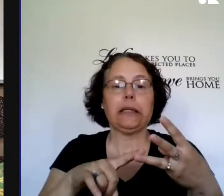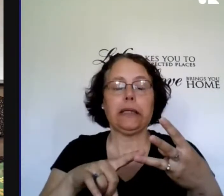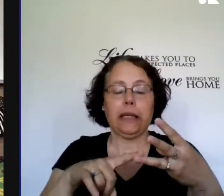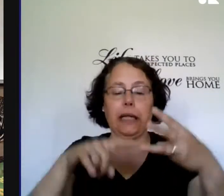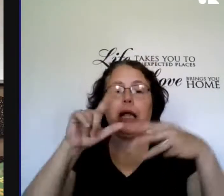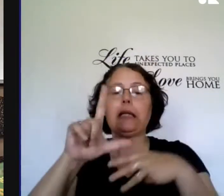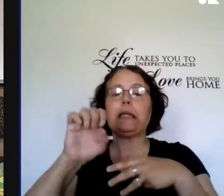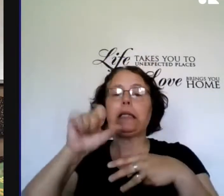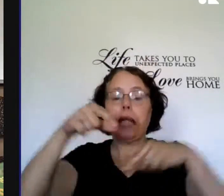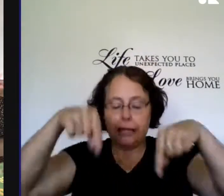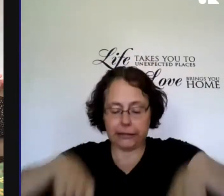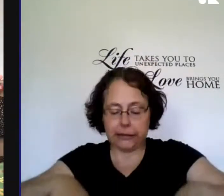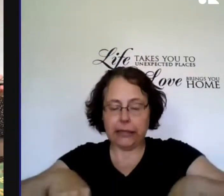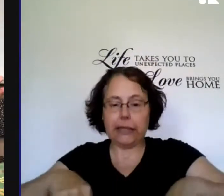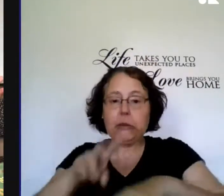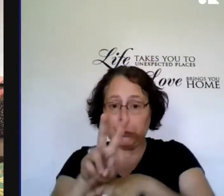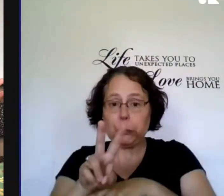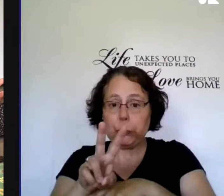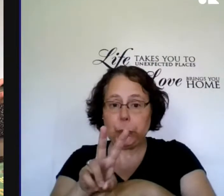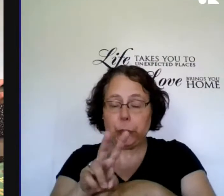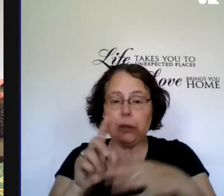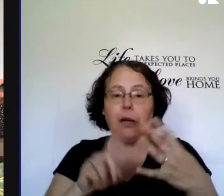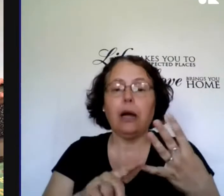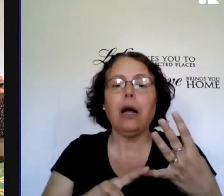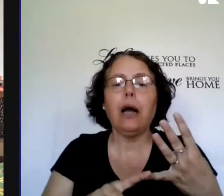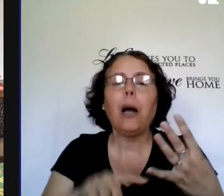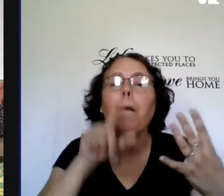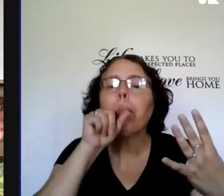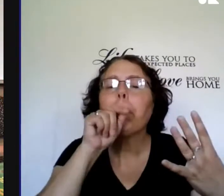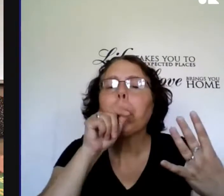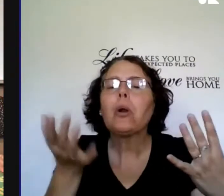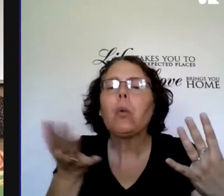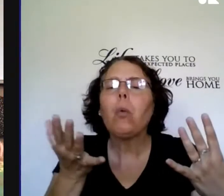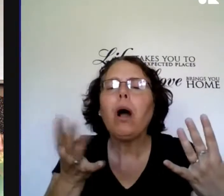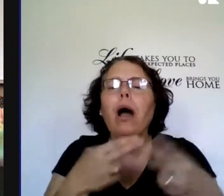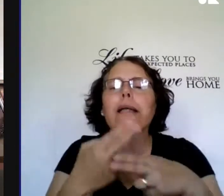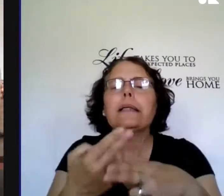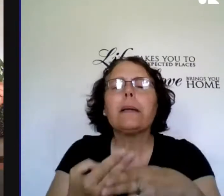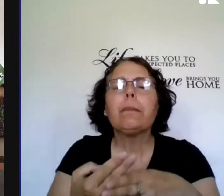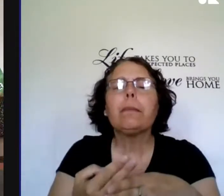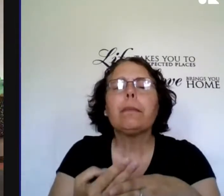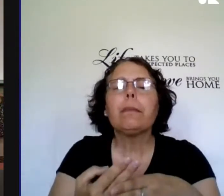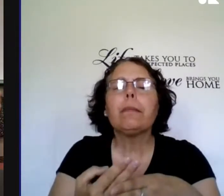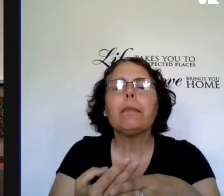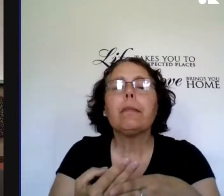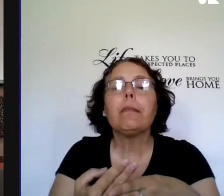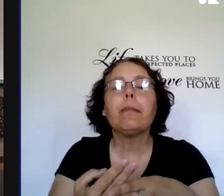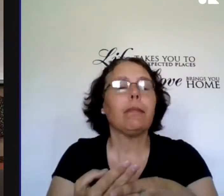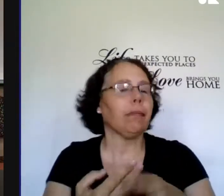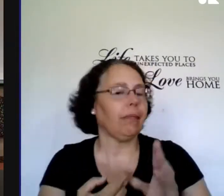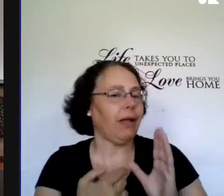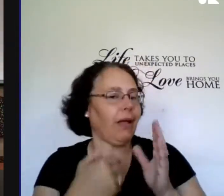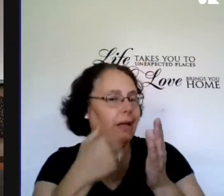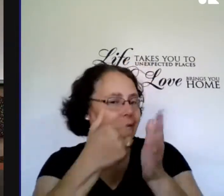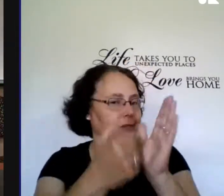of bird. Can you guess what it is? What if I show you my